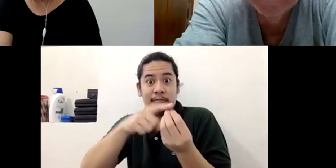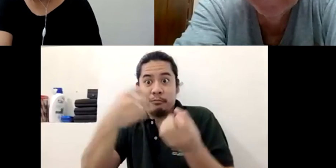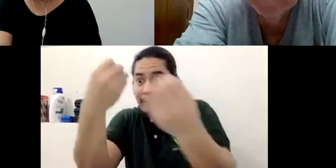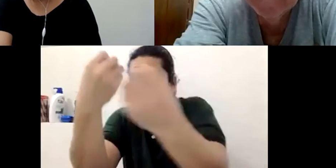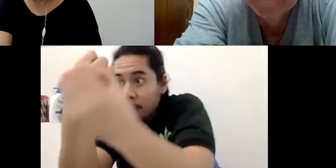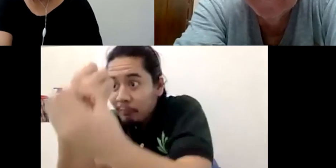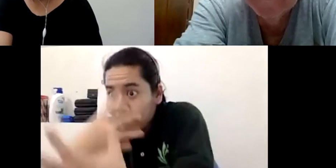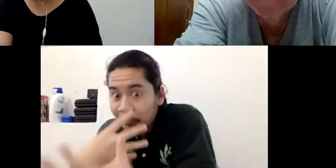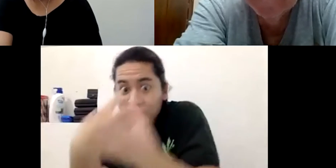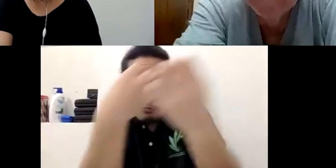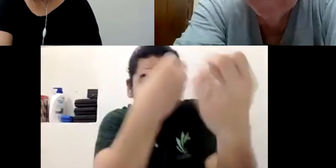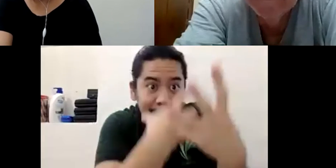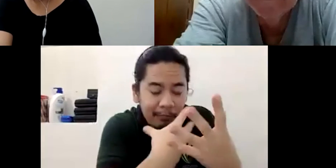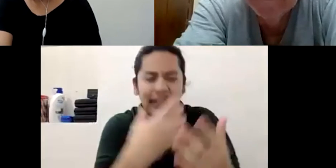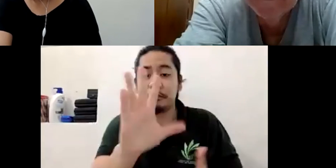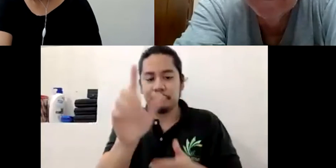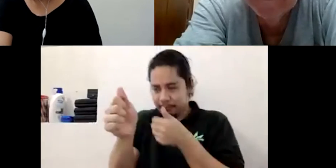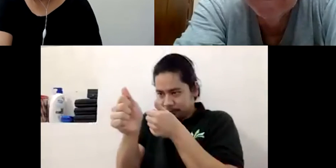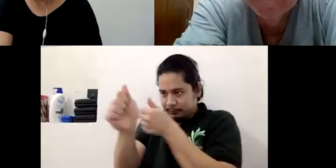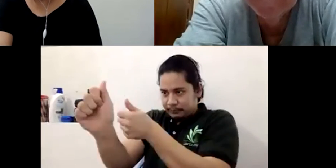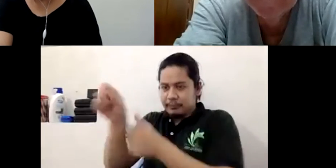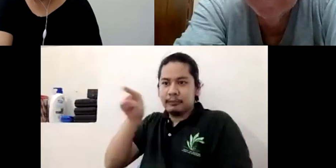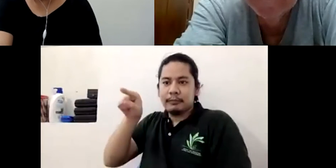Okay, Shaq. Shaq is signing.